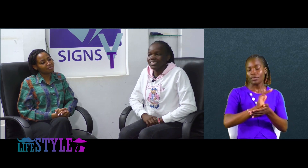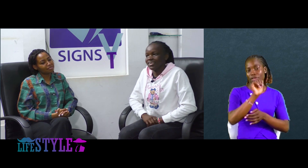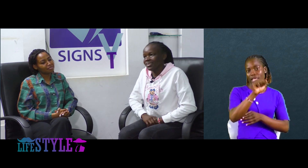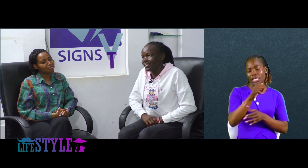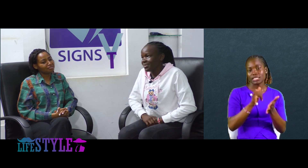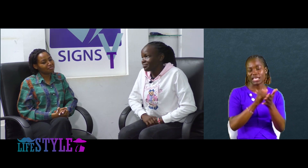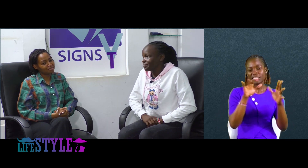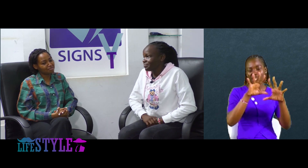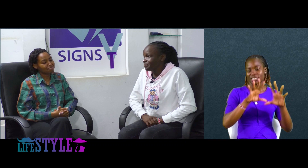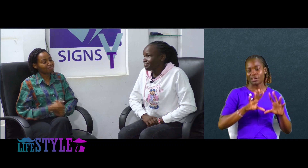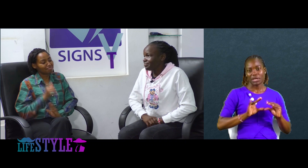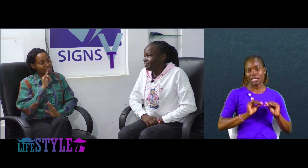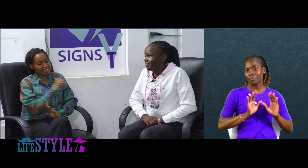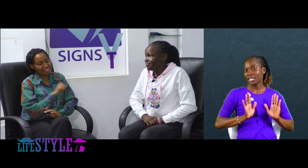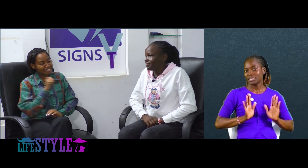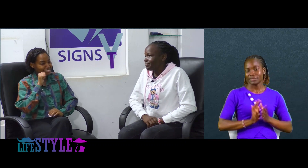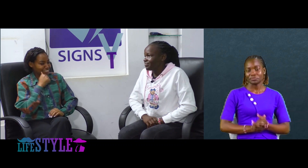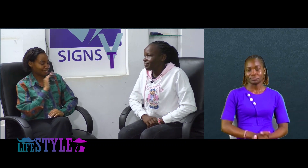summary.